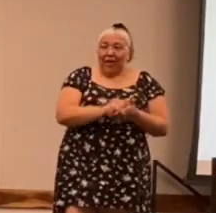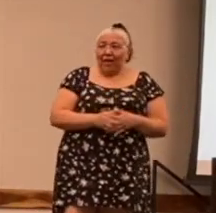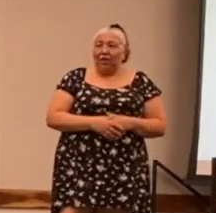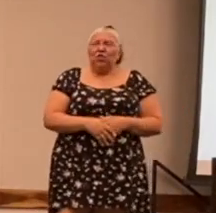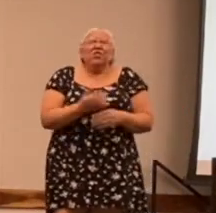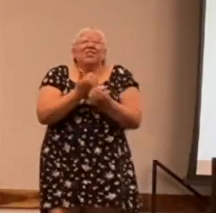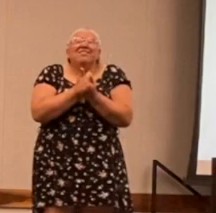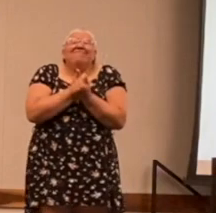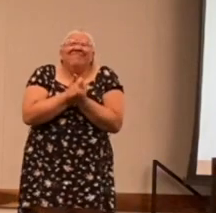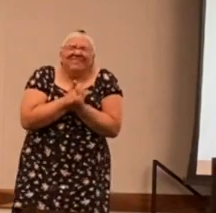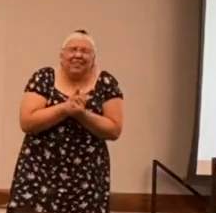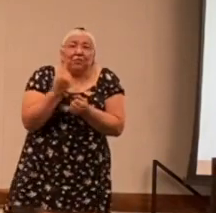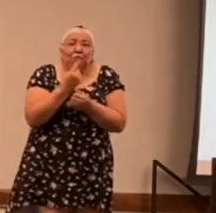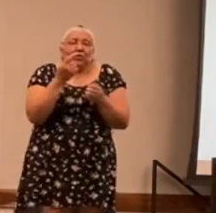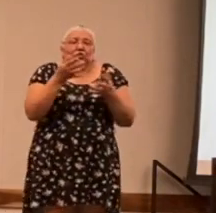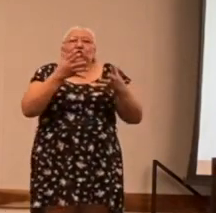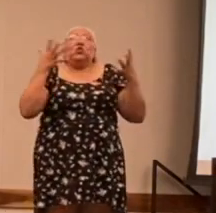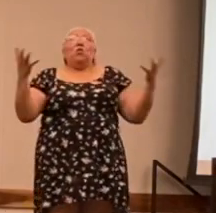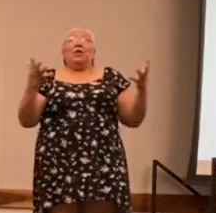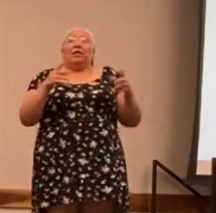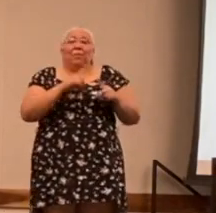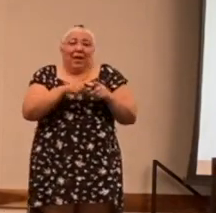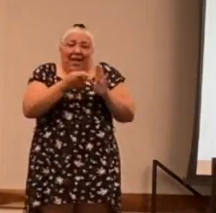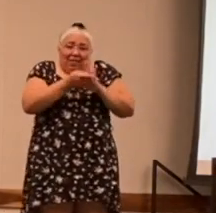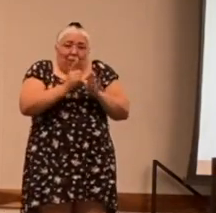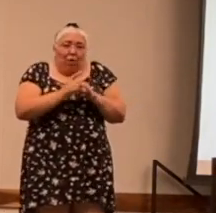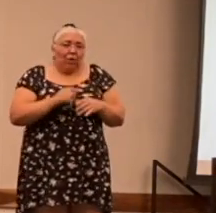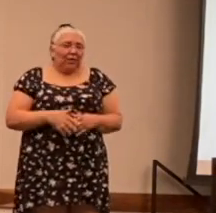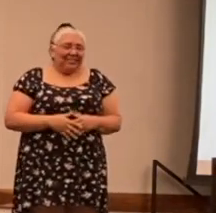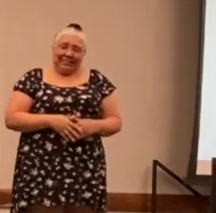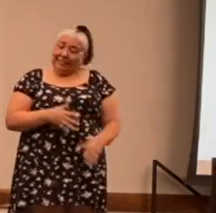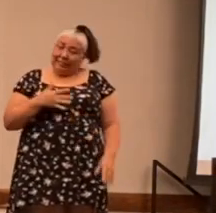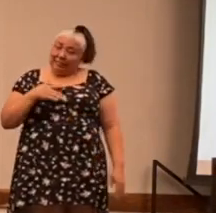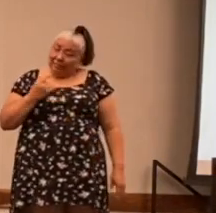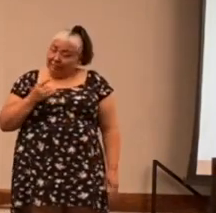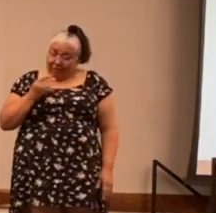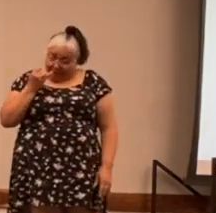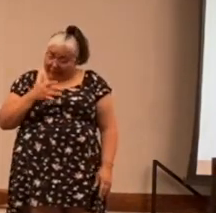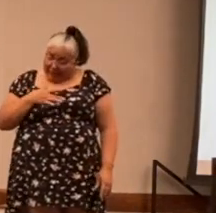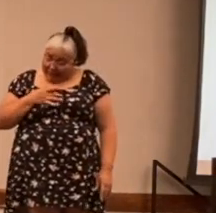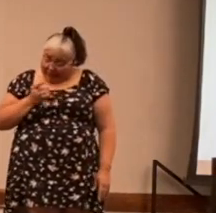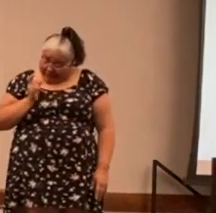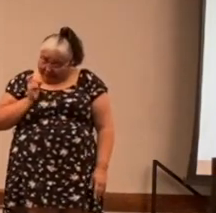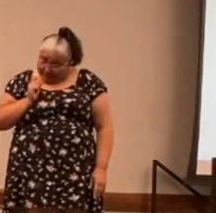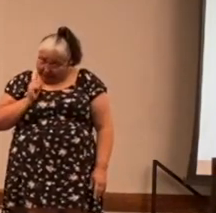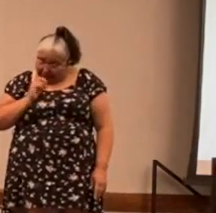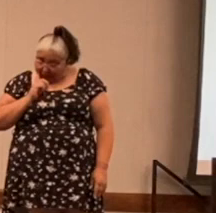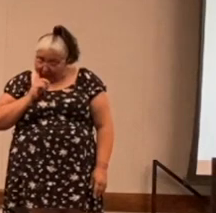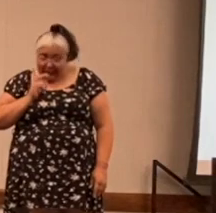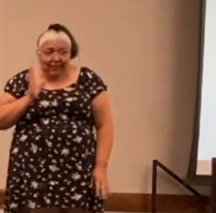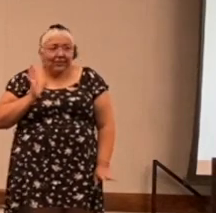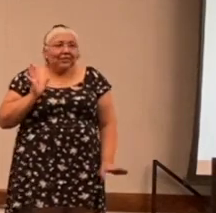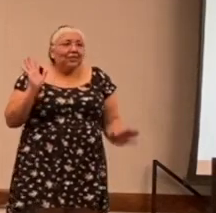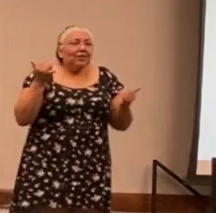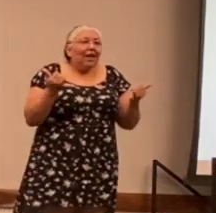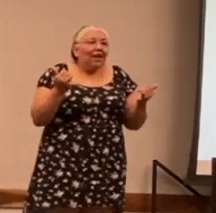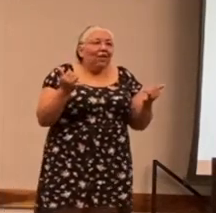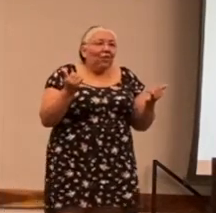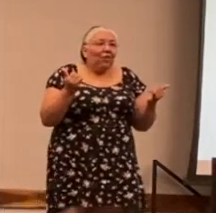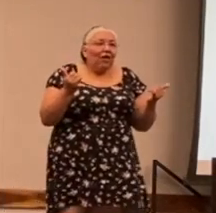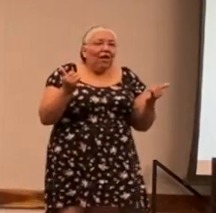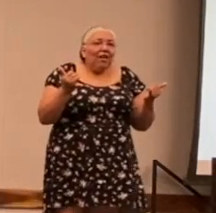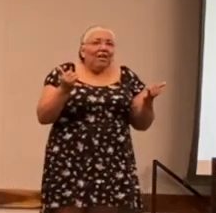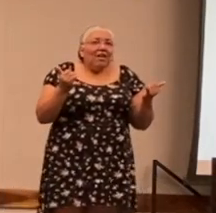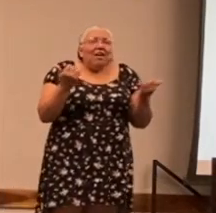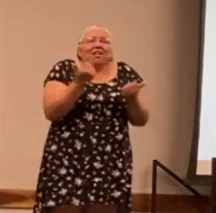love someone so much, but at the moment, you're just like, I don't know if I like you. Okay? I don't know. Love, or it